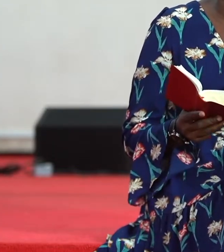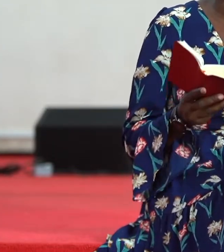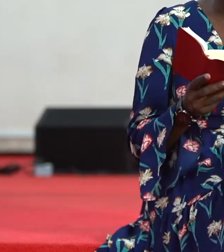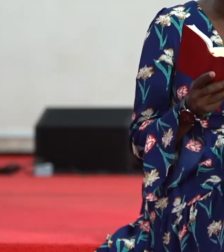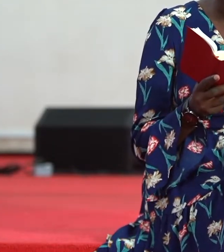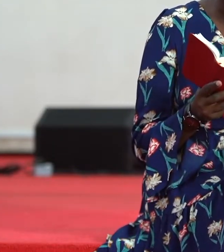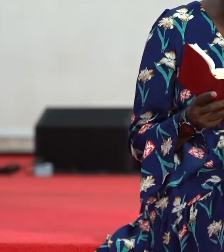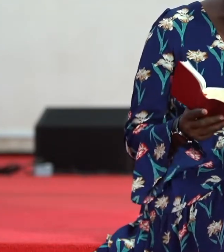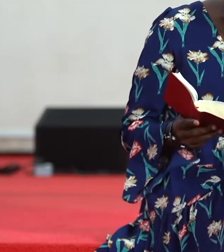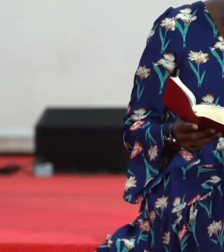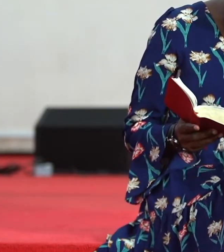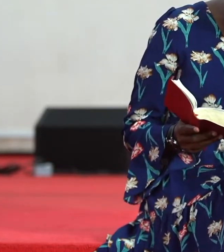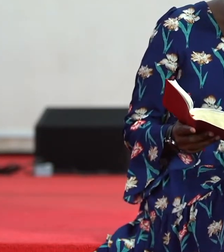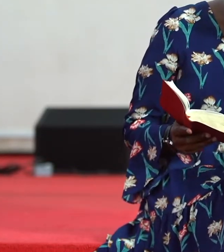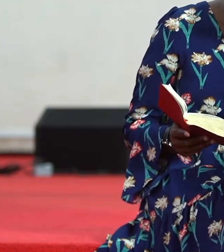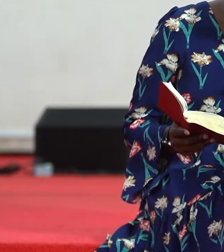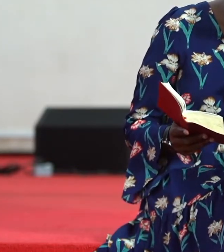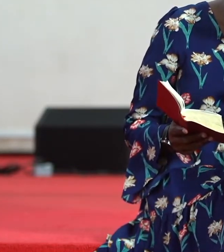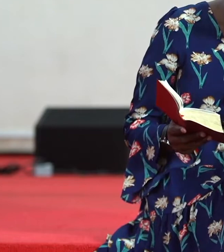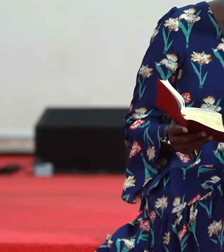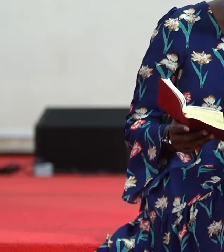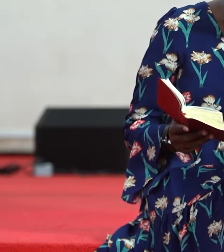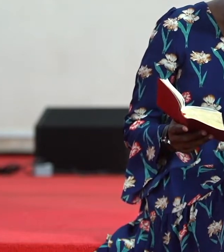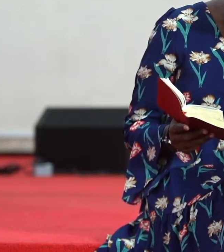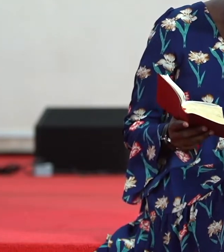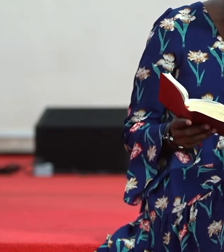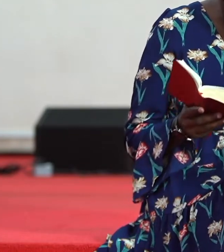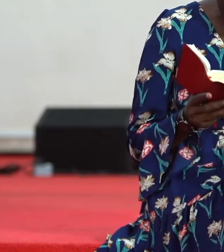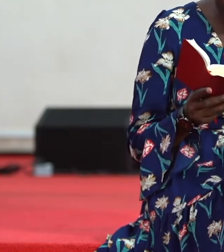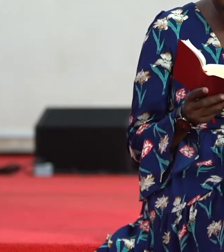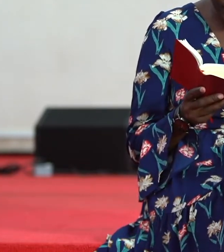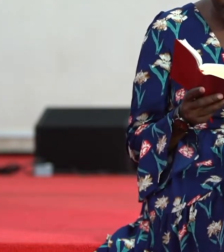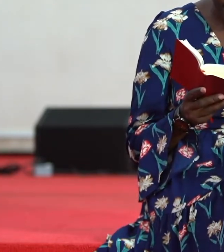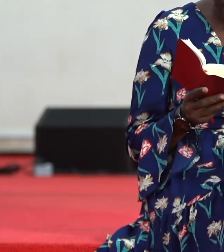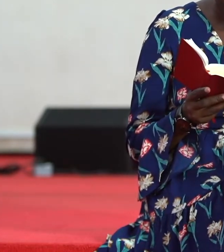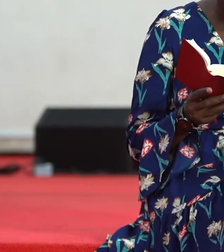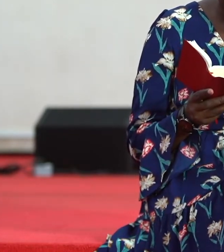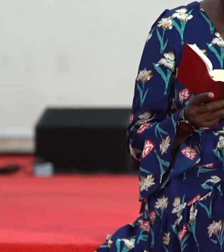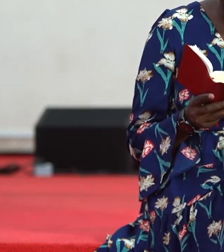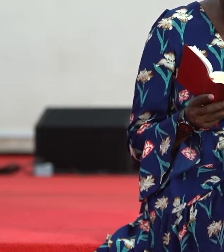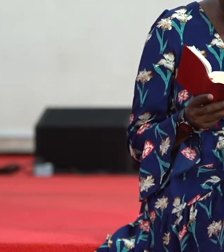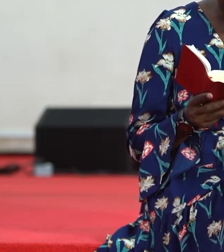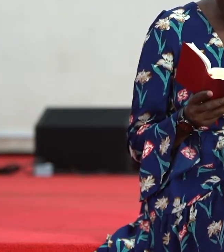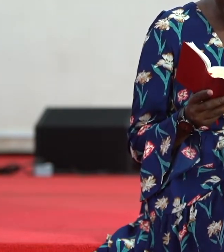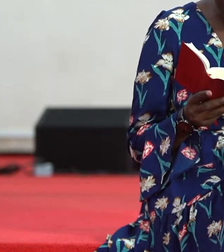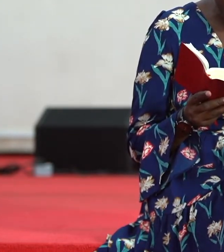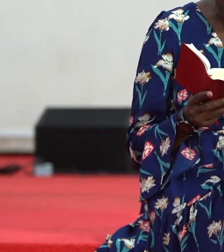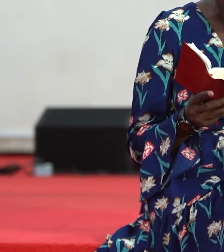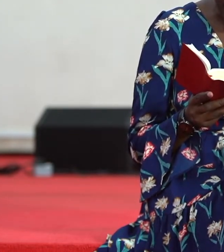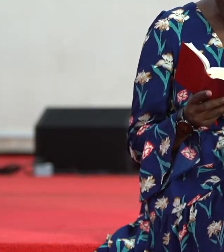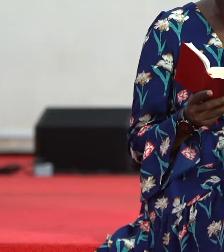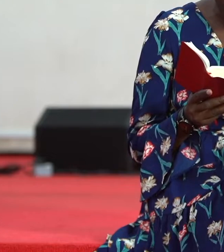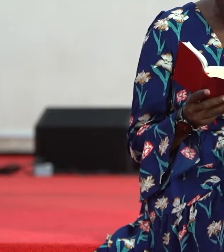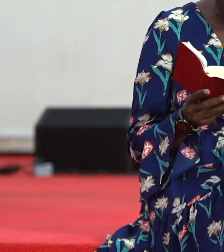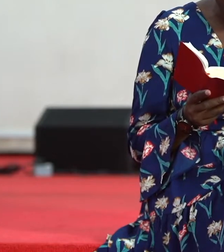we belong to his family. The third blessing is in verse 7. Verse 7 says, in him